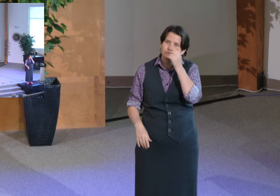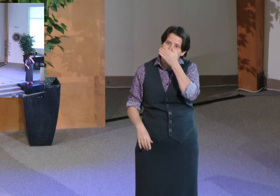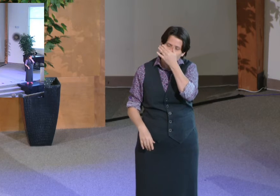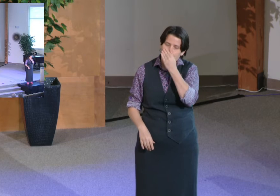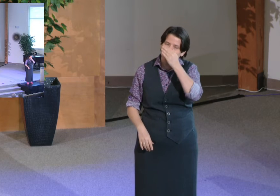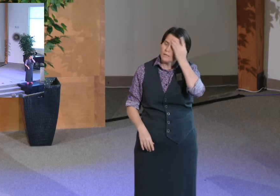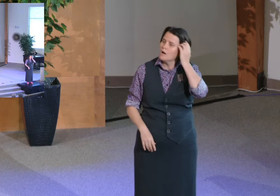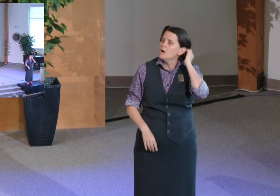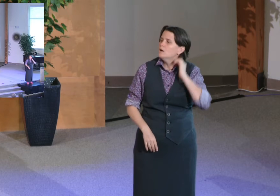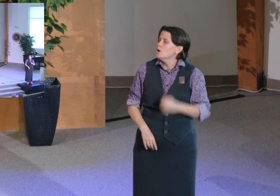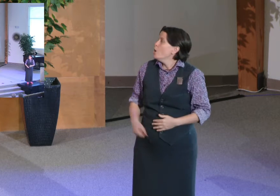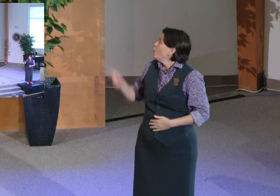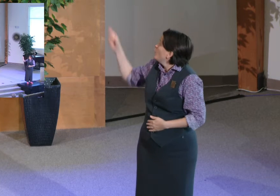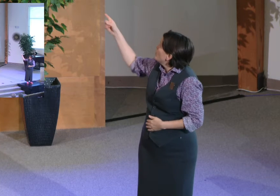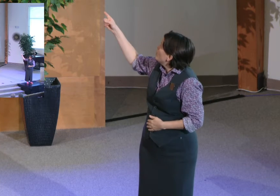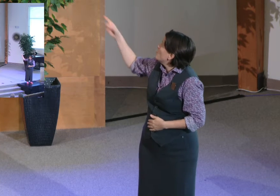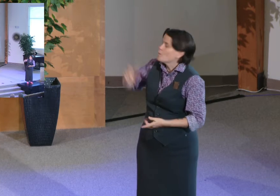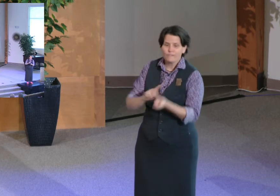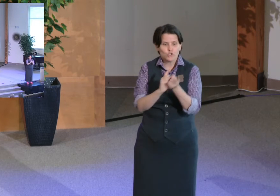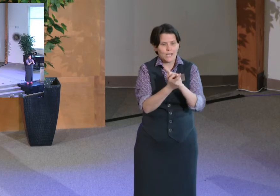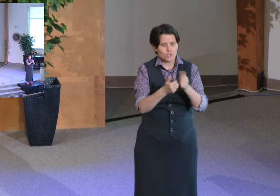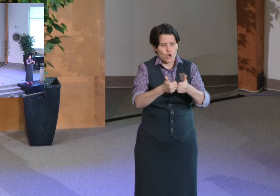number. It's now